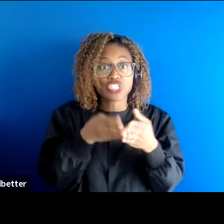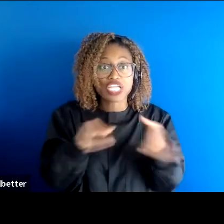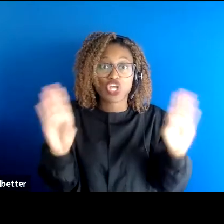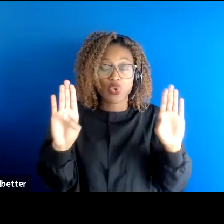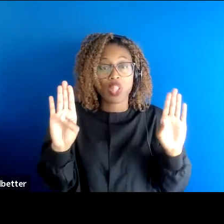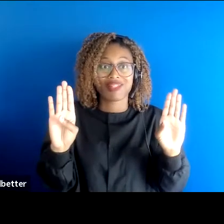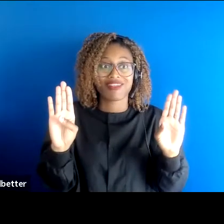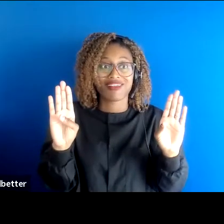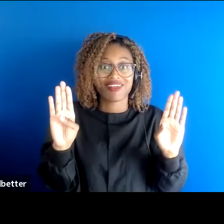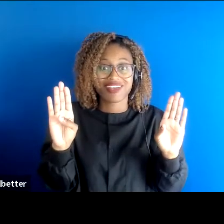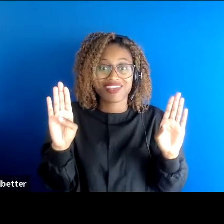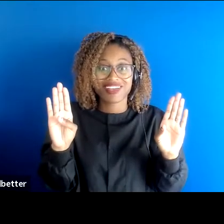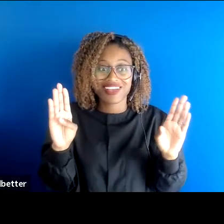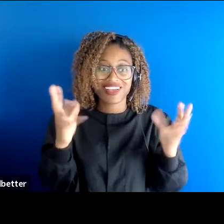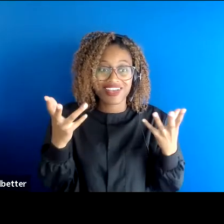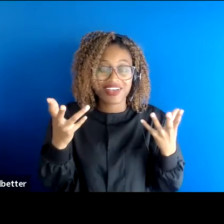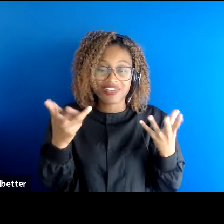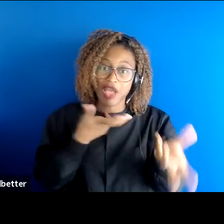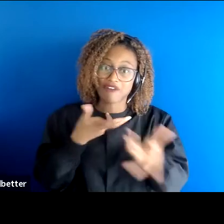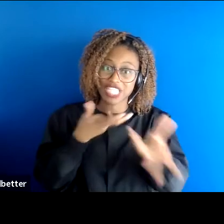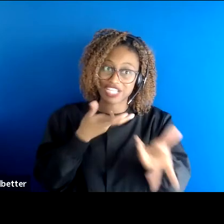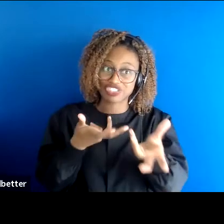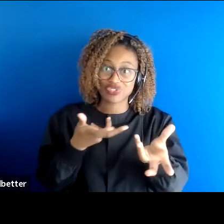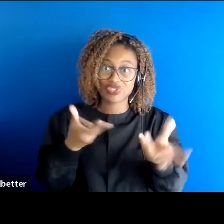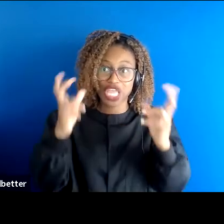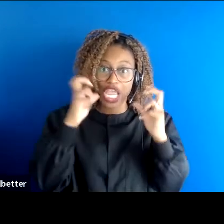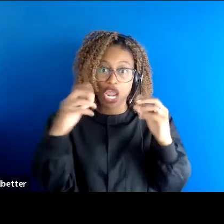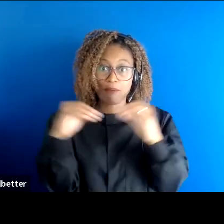So we started to hear more terms like